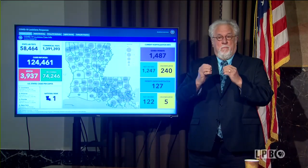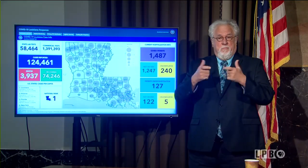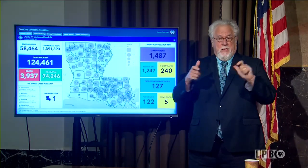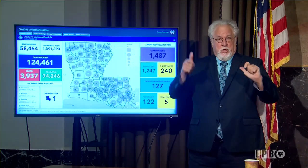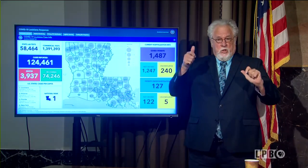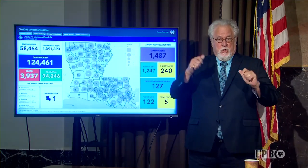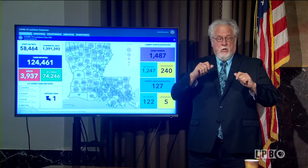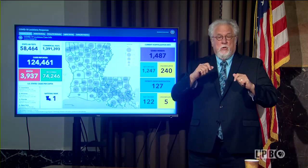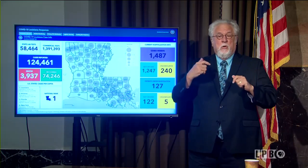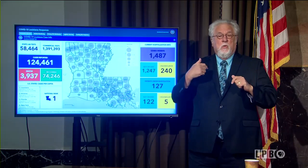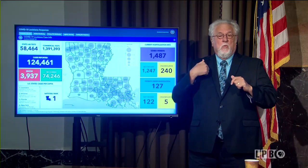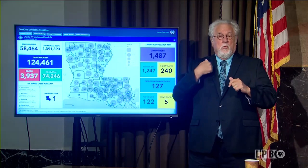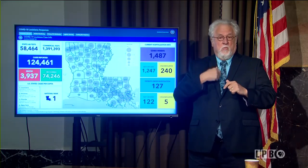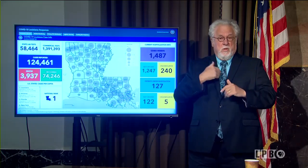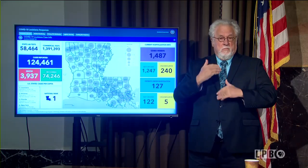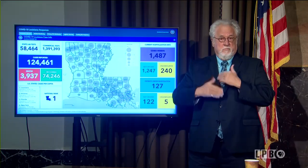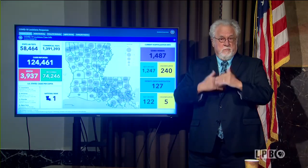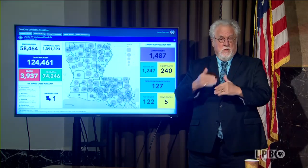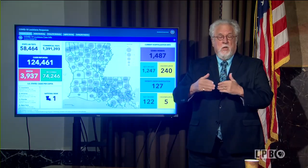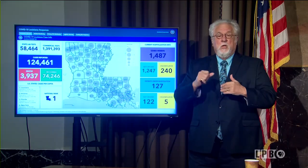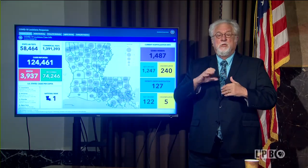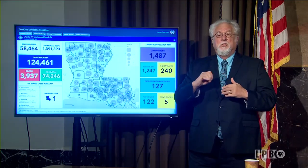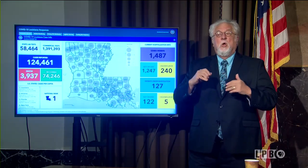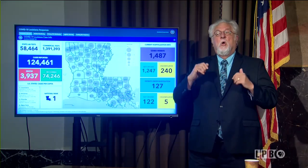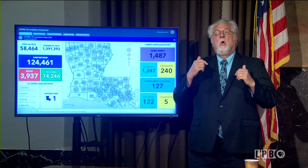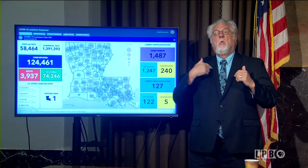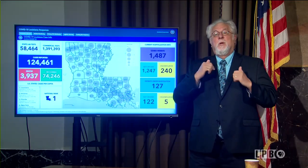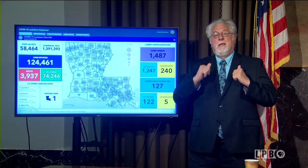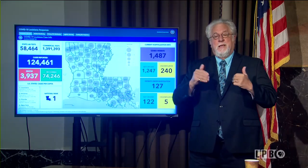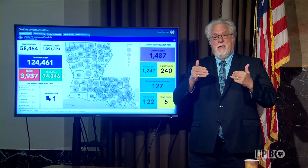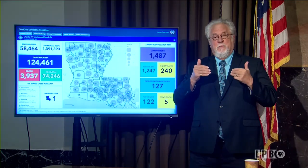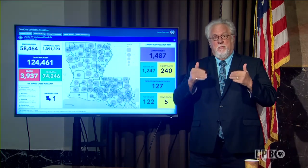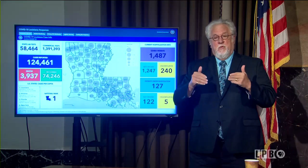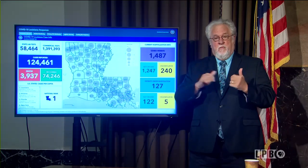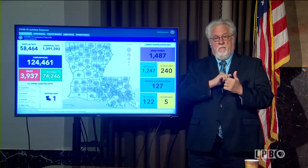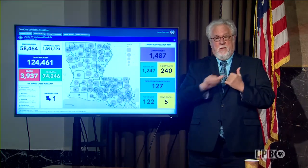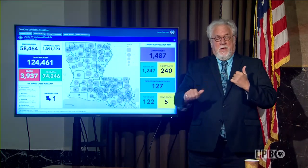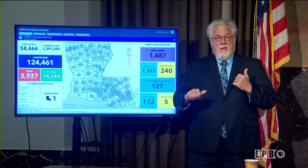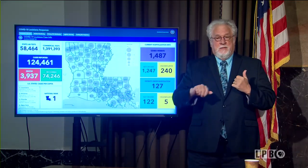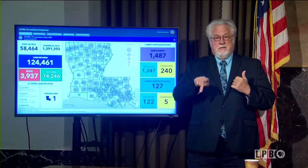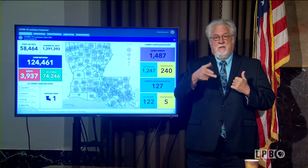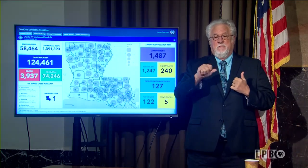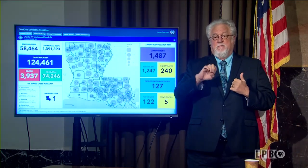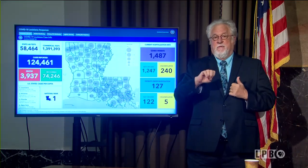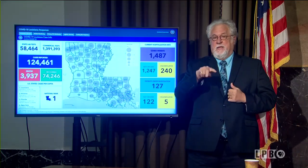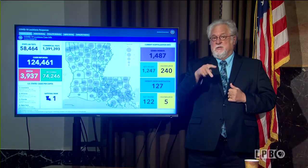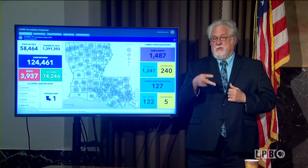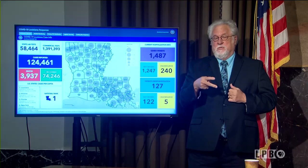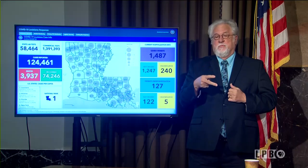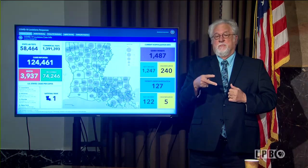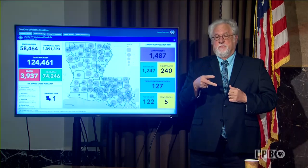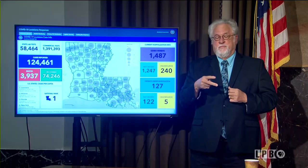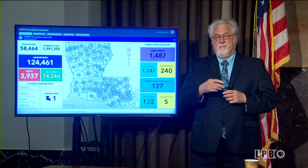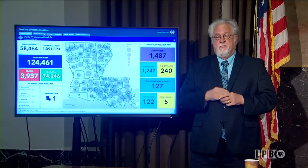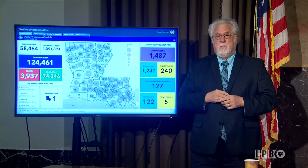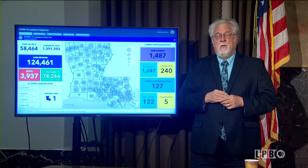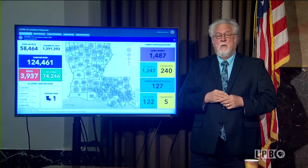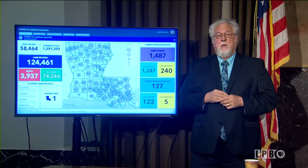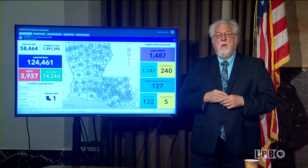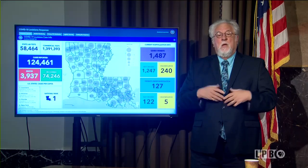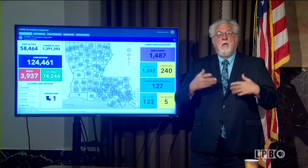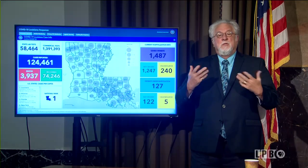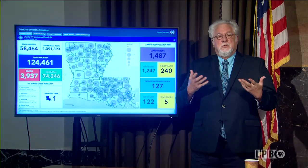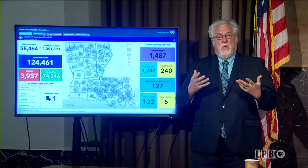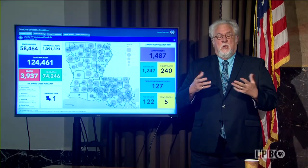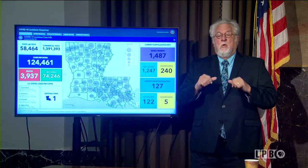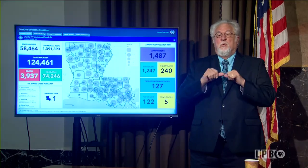we move forward so that we can move beyond where we are today in terms of our phase 2 restrictions. So we're